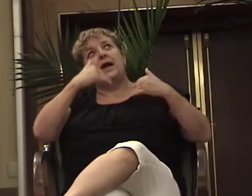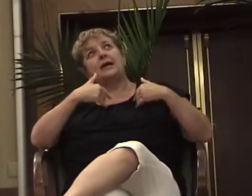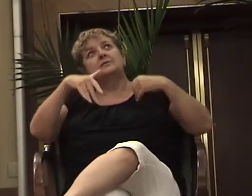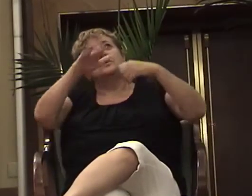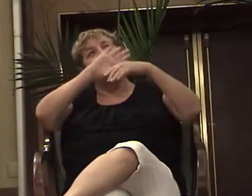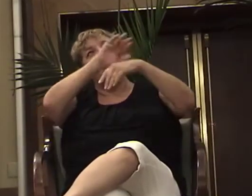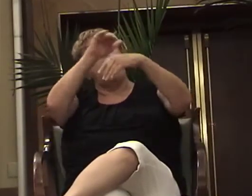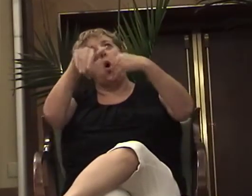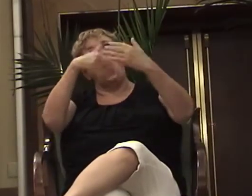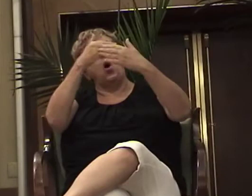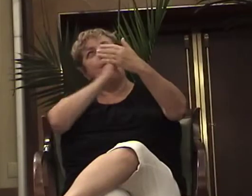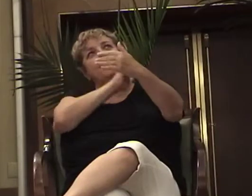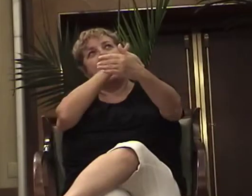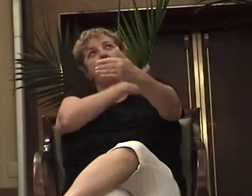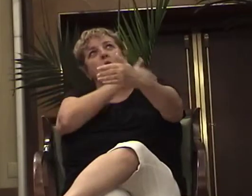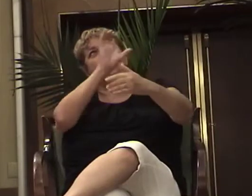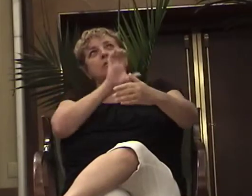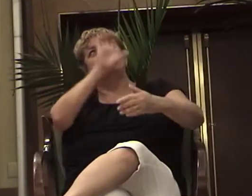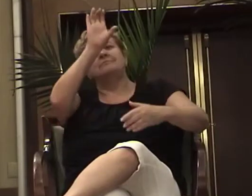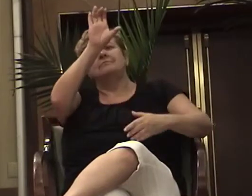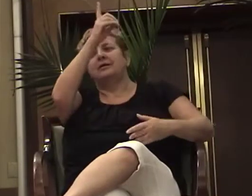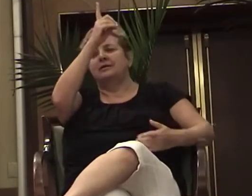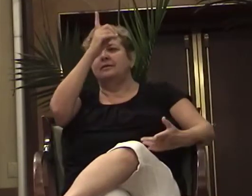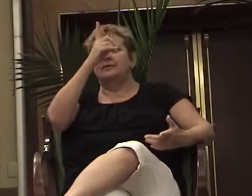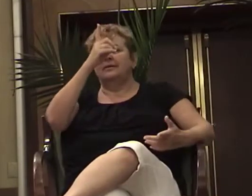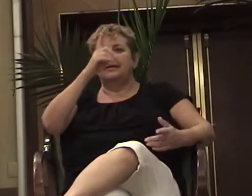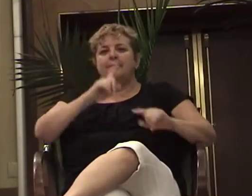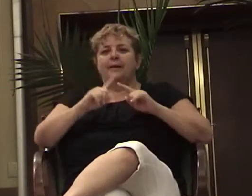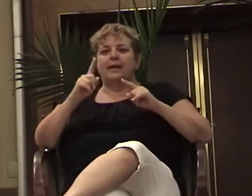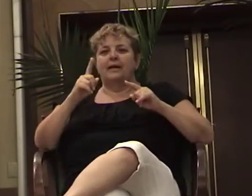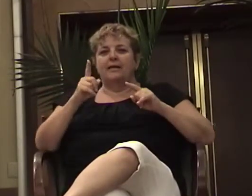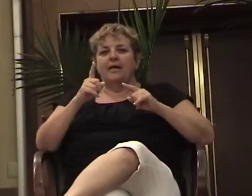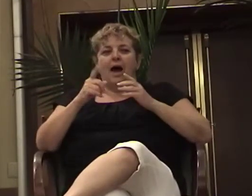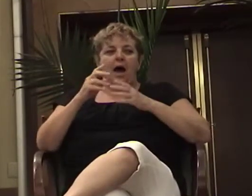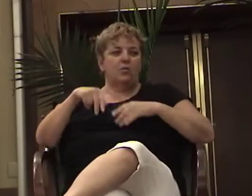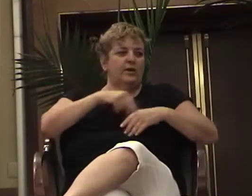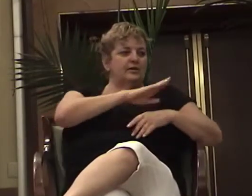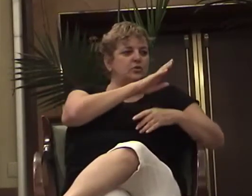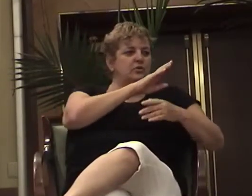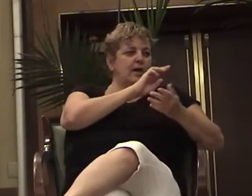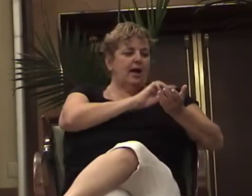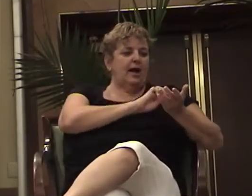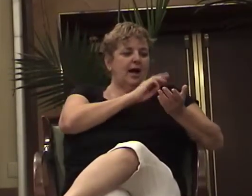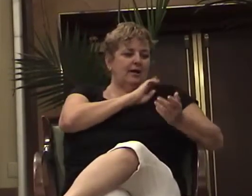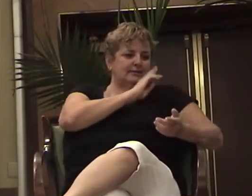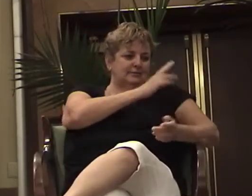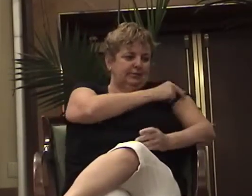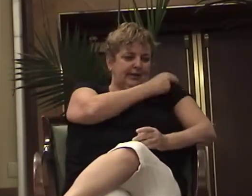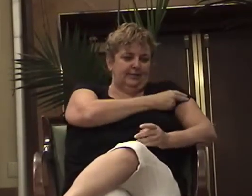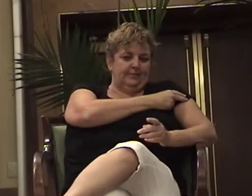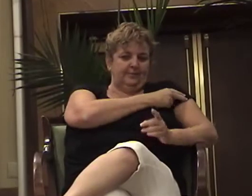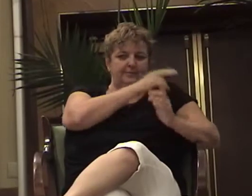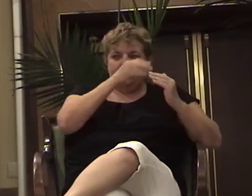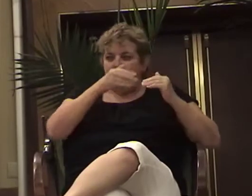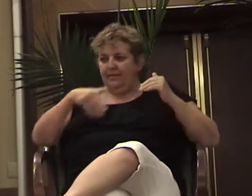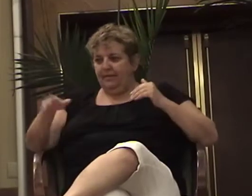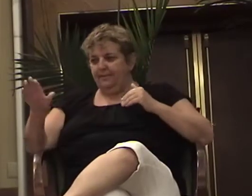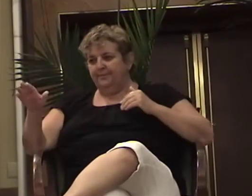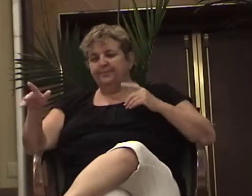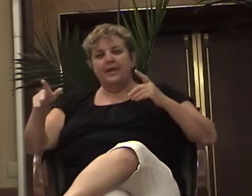And they take her to the nursery and they take me to medical. And I'm laying in that room, and my parents found out where I was, and they said,